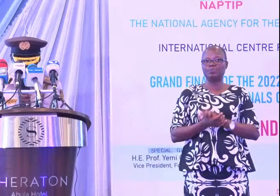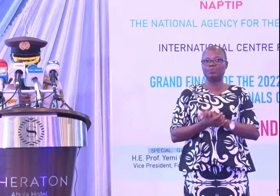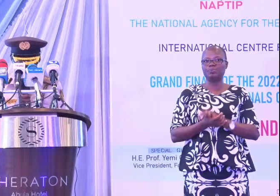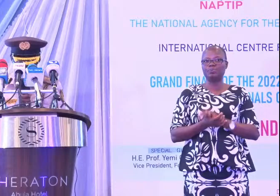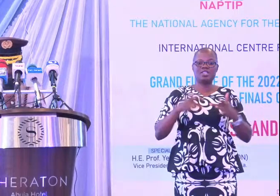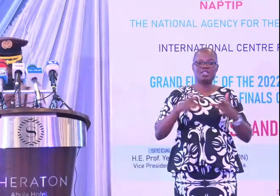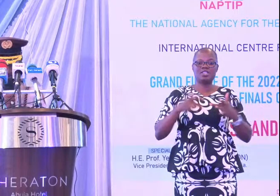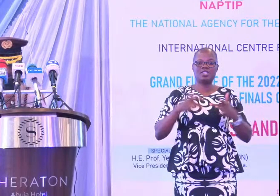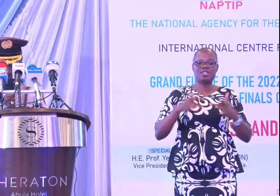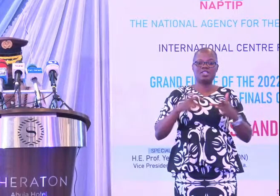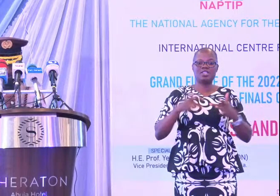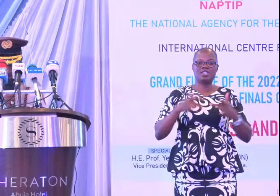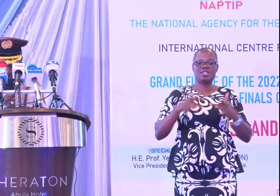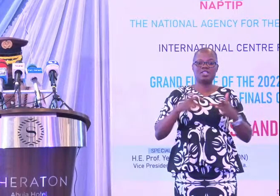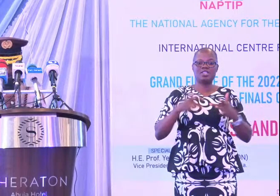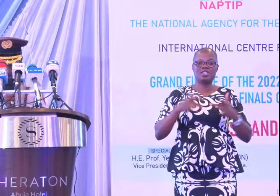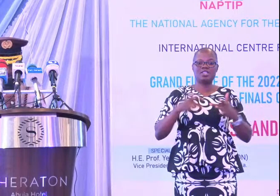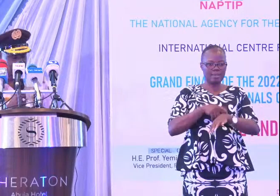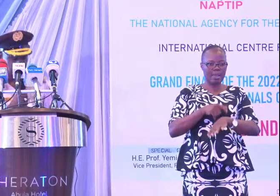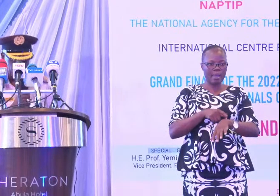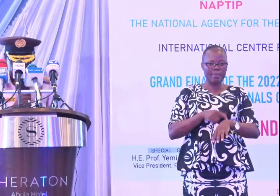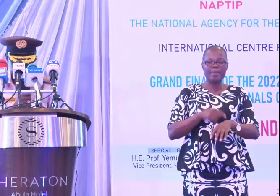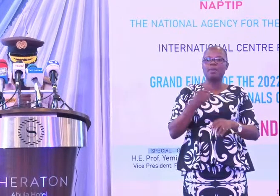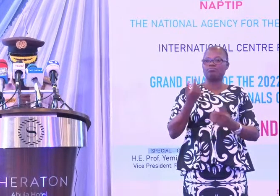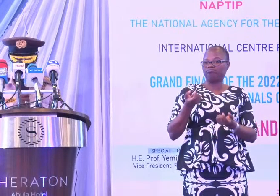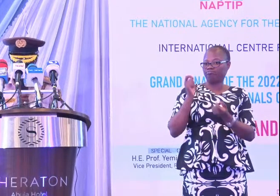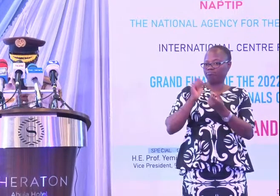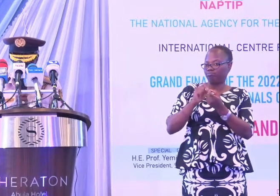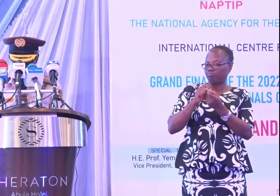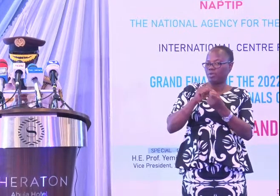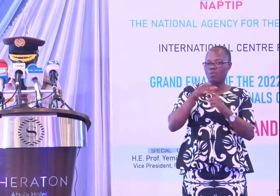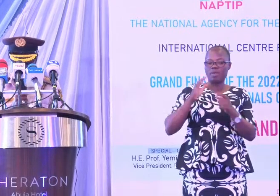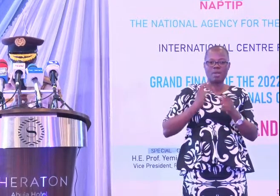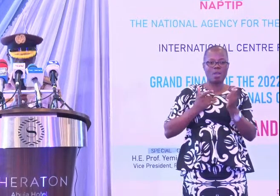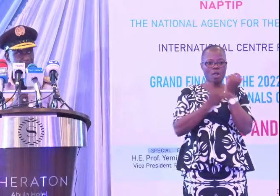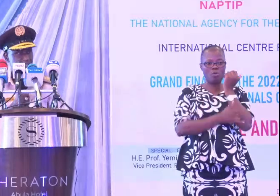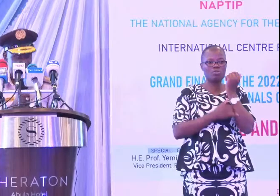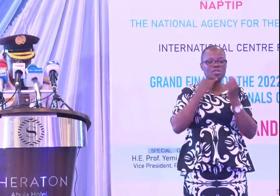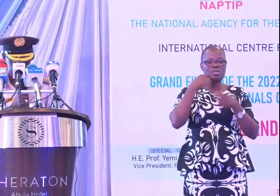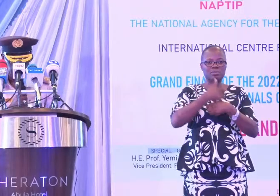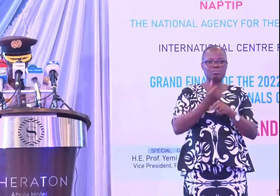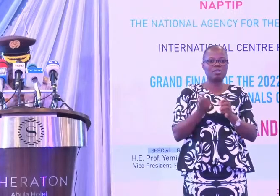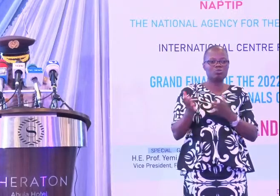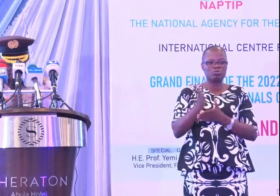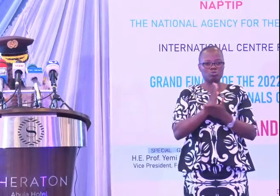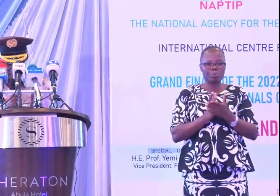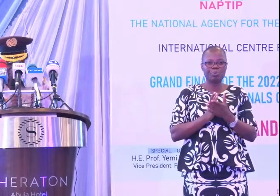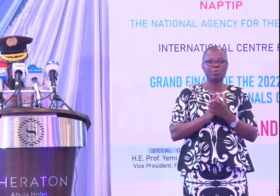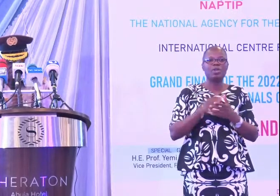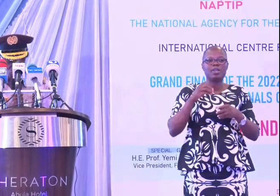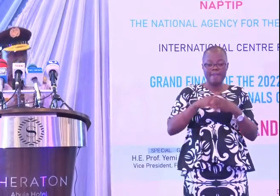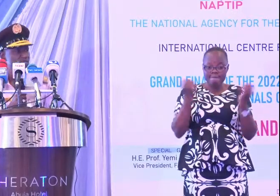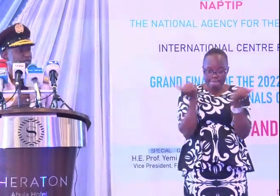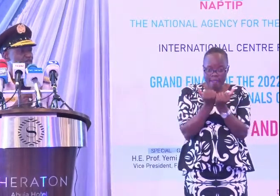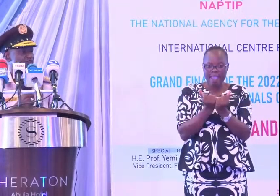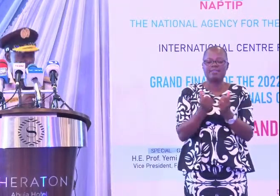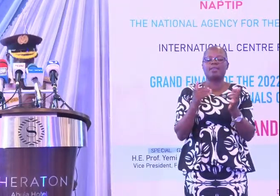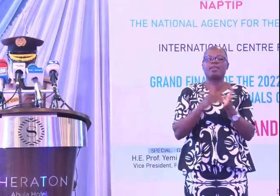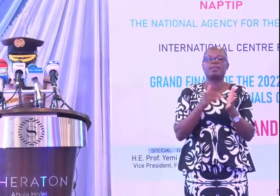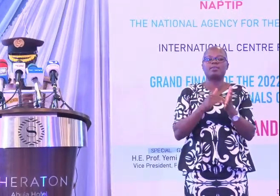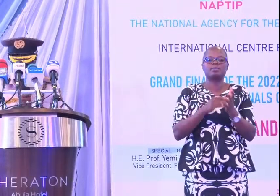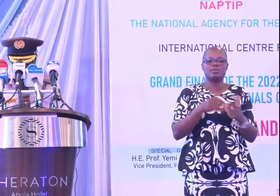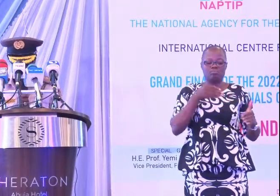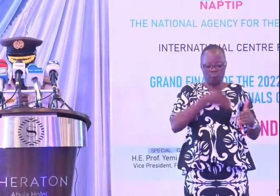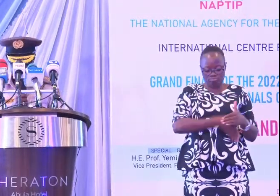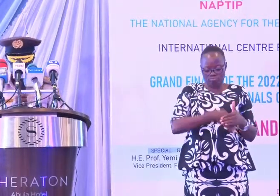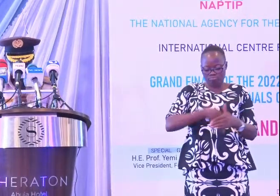coming at no better time than now, particularly when our country is making some steady gains in the fight against smuggling